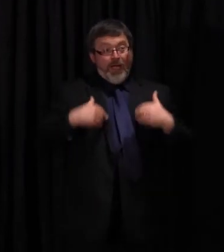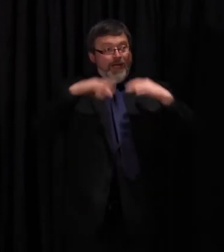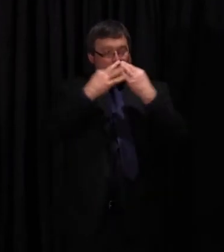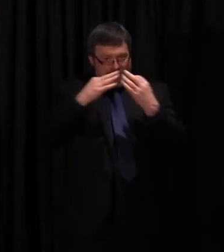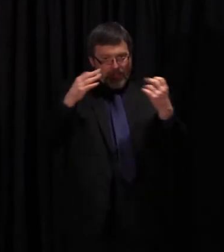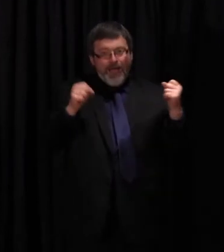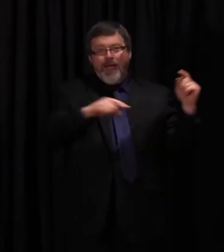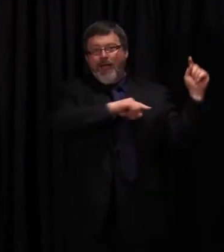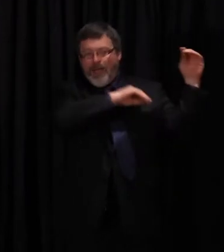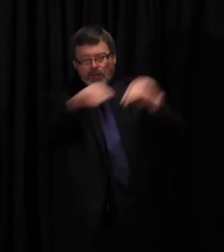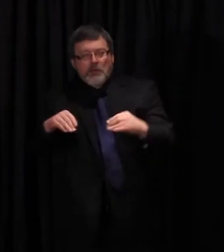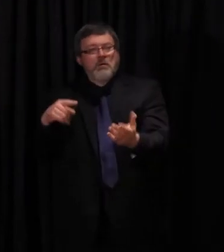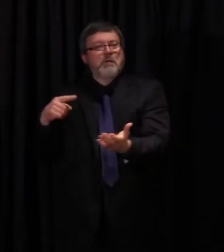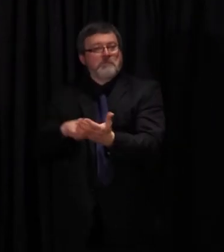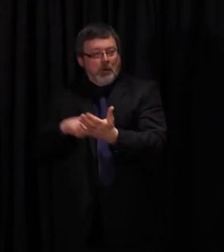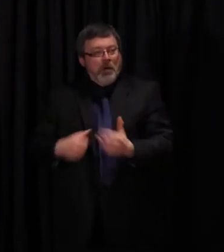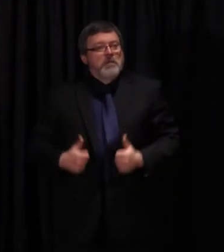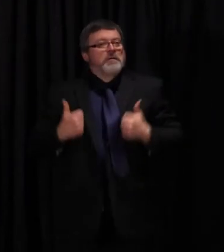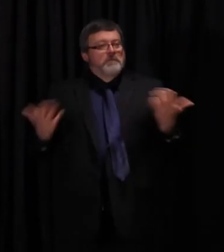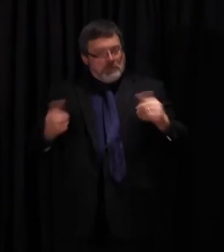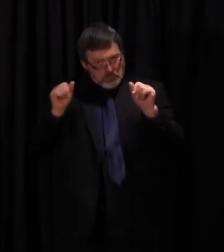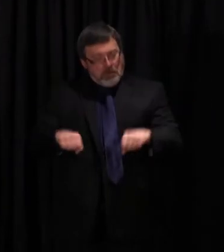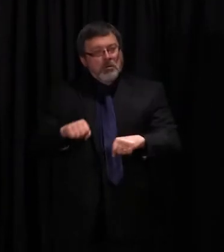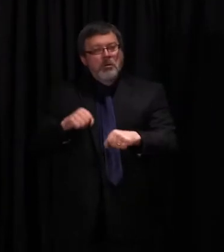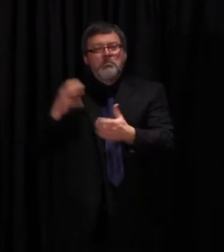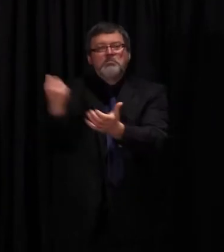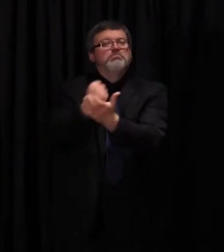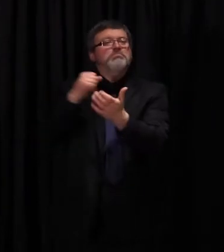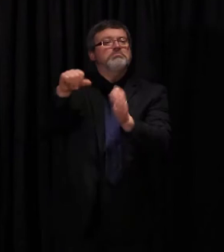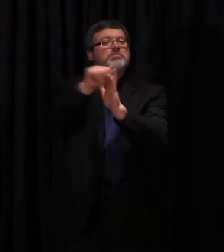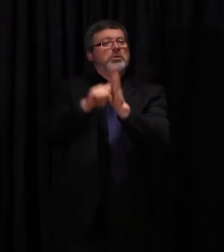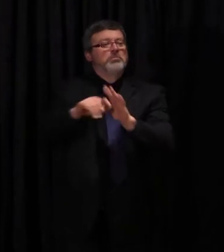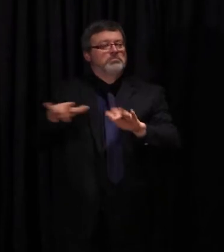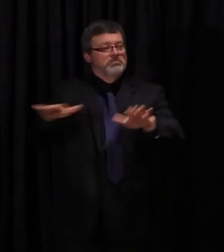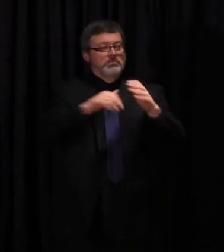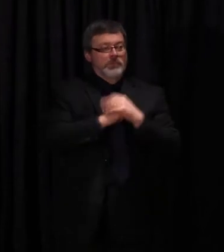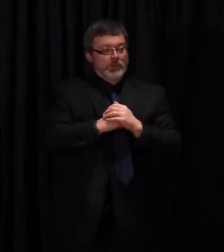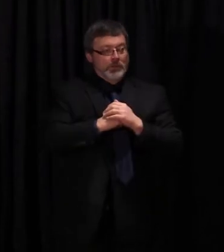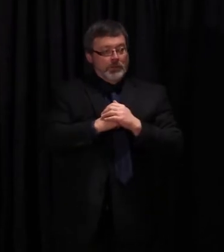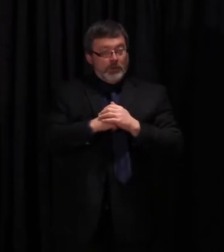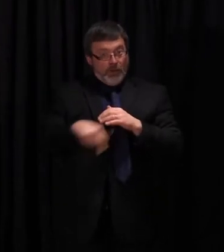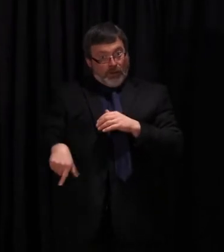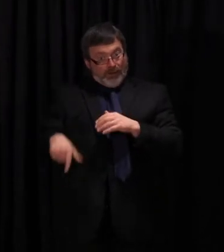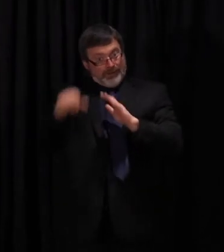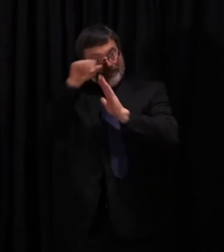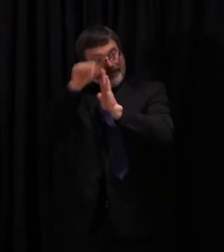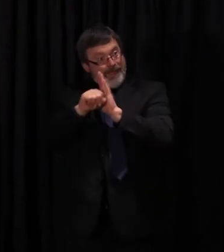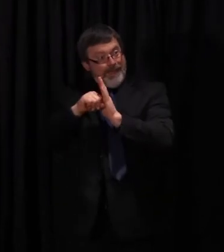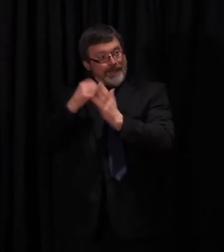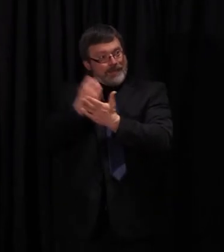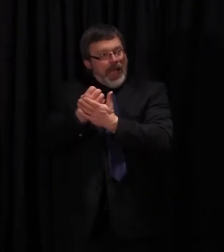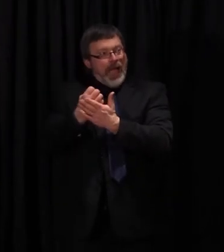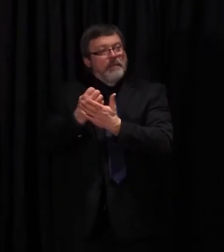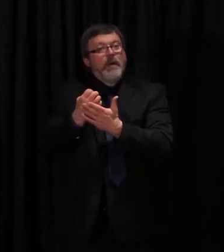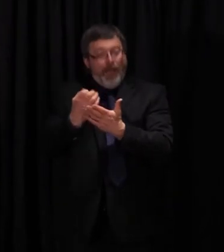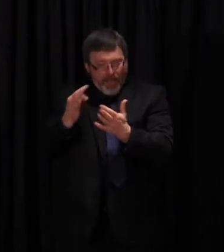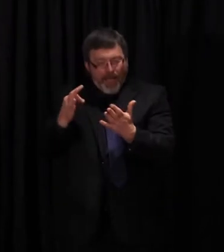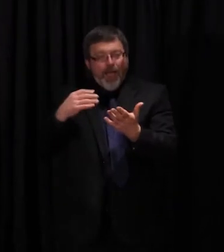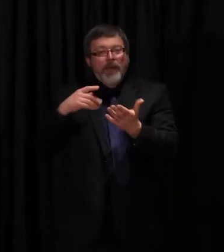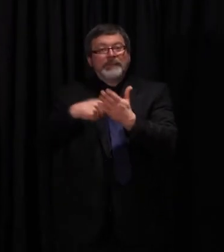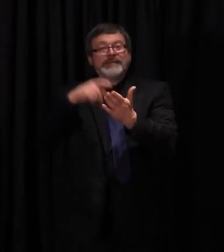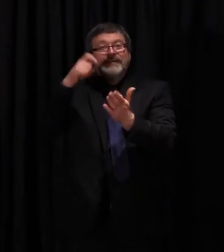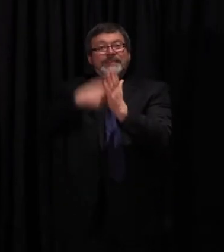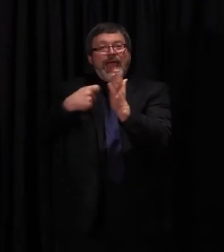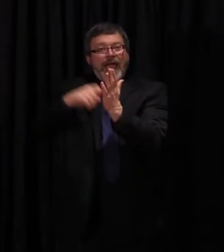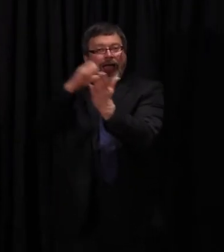offer. And where a strong economy generates the tax revenue to easily serve all people, protect